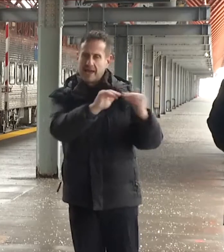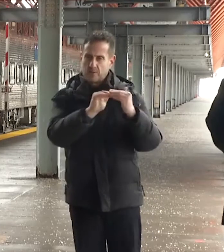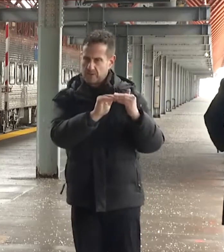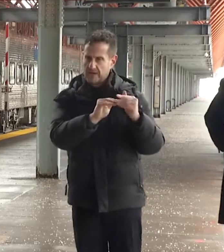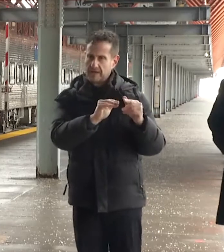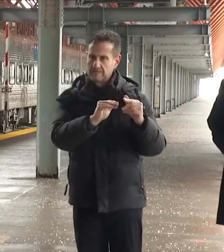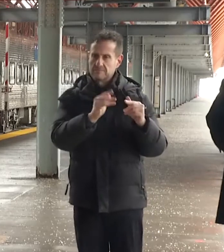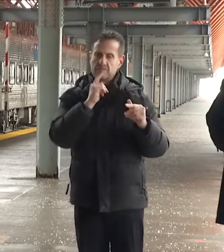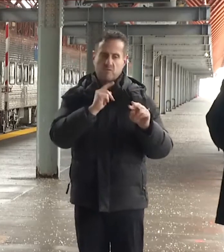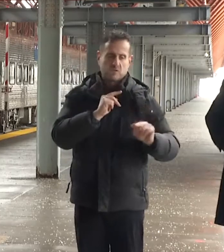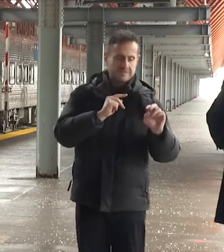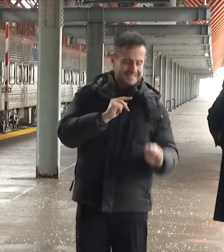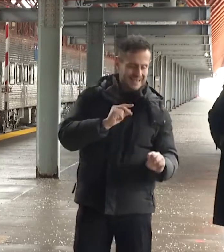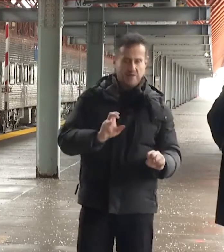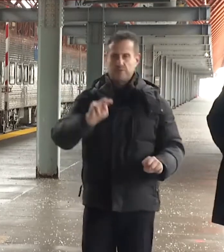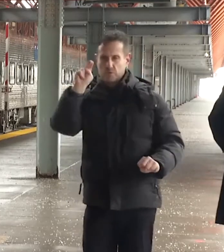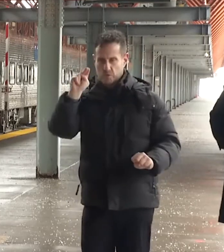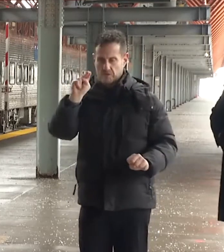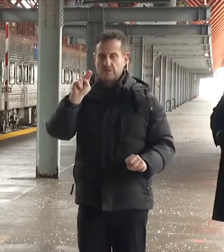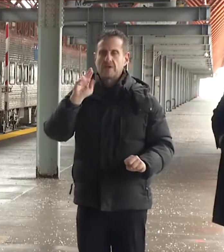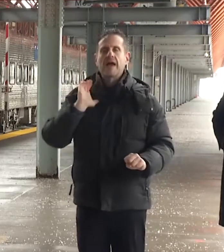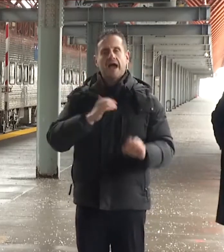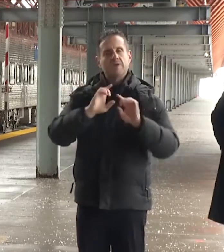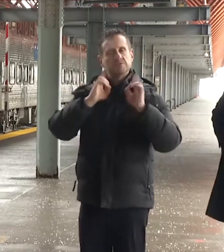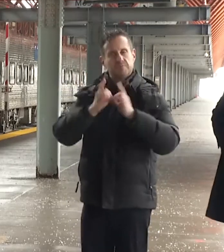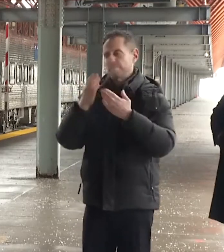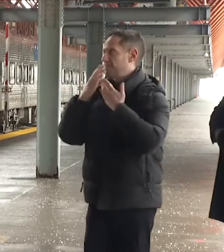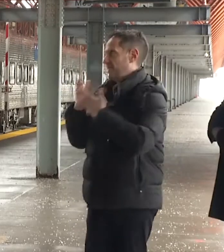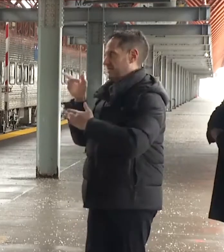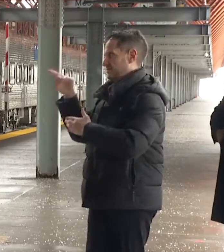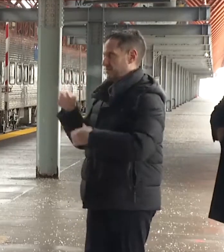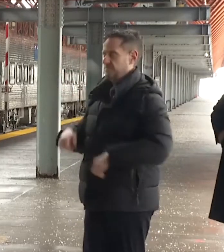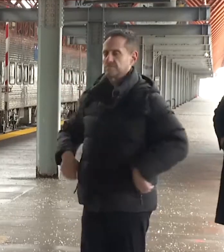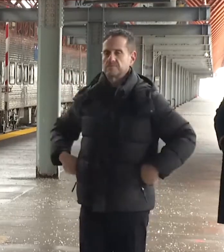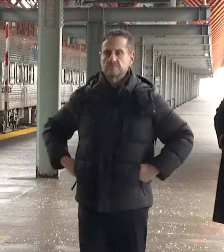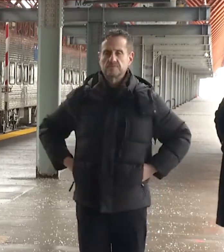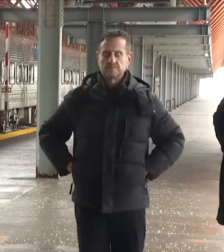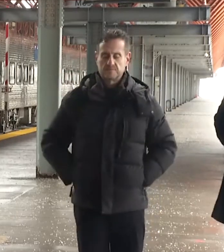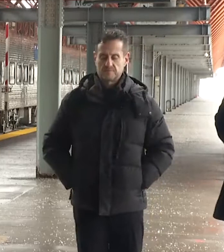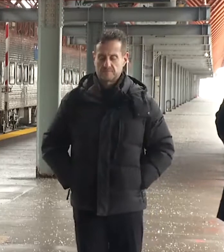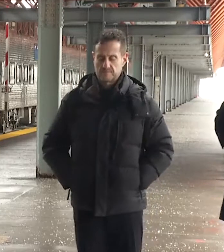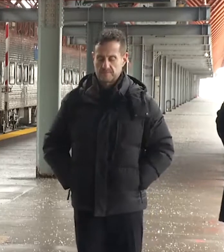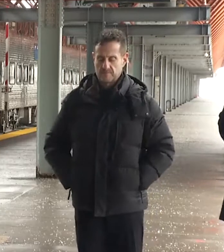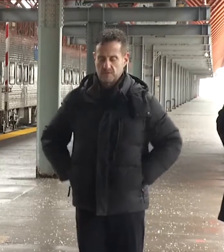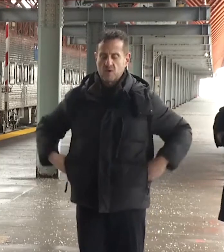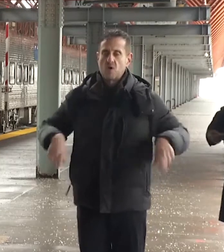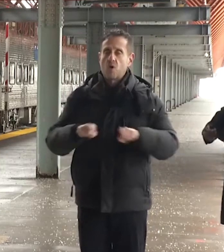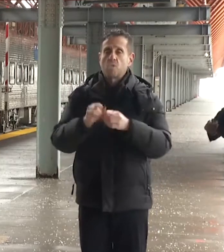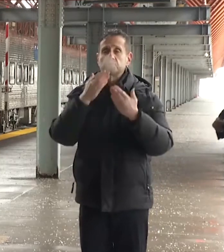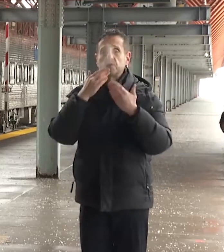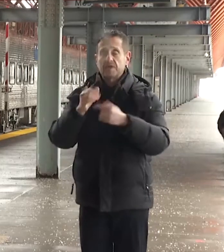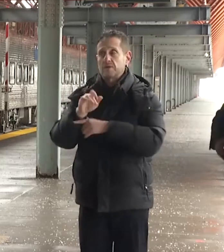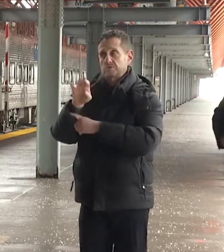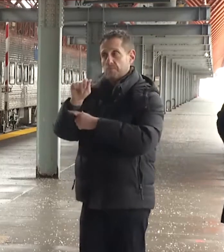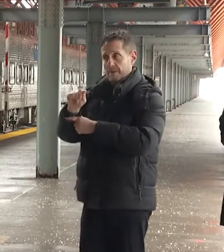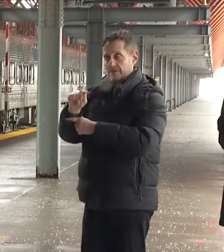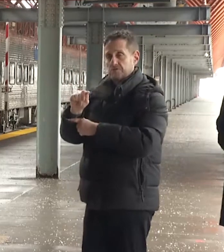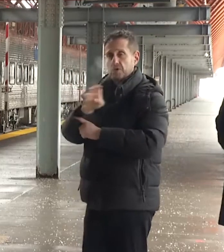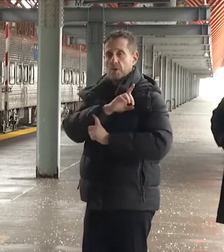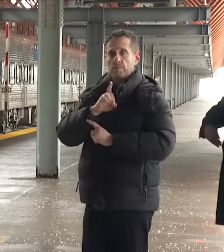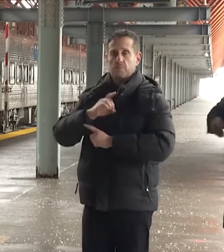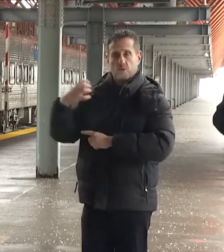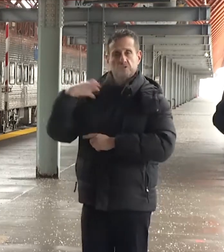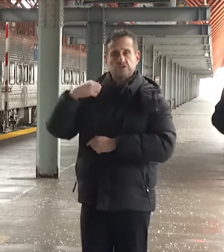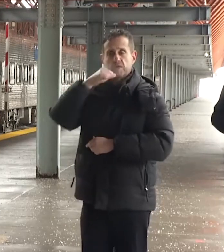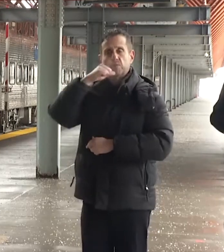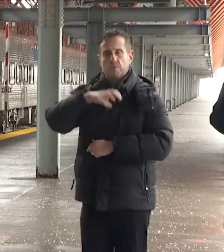for that, our department thanks you. I'd also like to extend a huge thank you to Metra Board Chairwoman Romaine Brown,